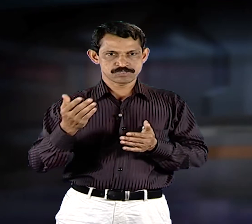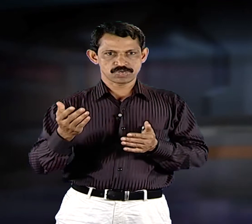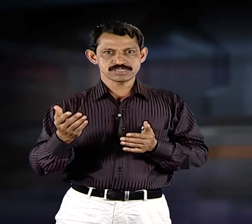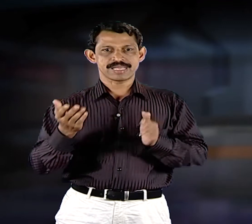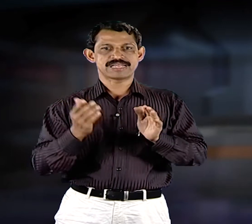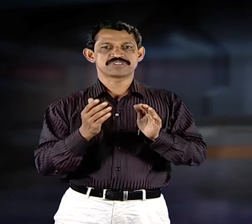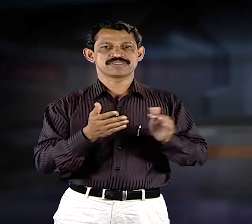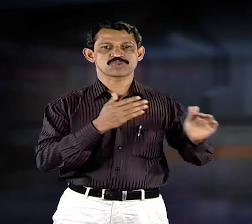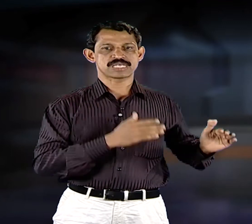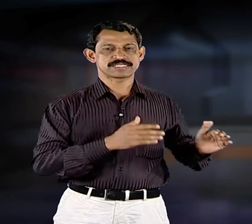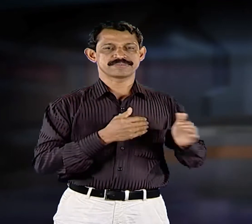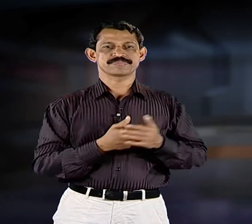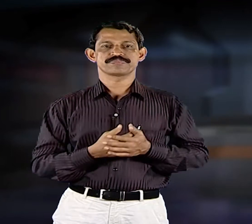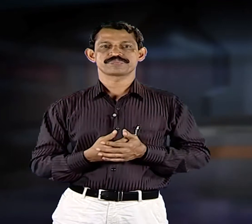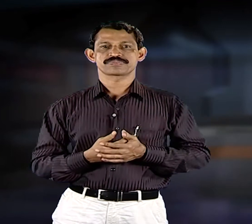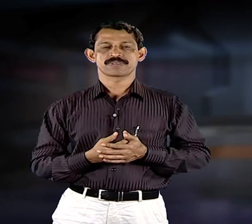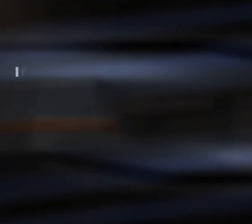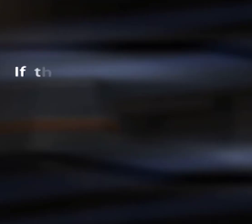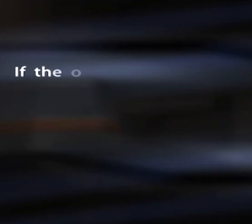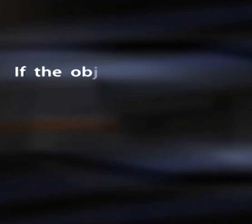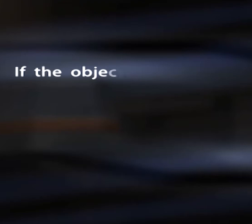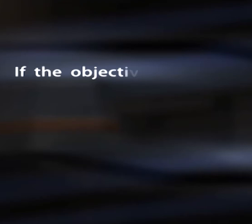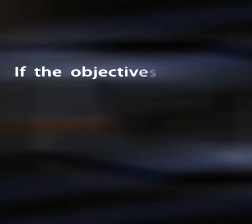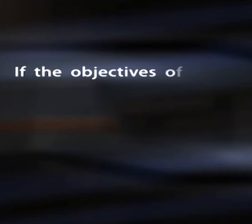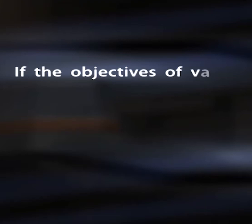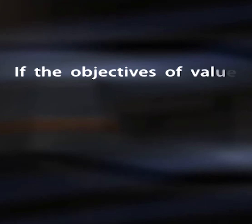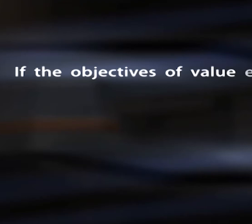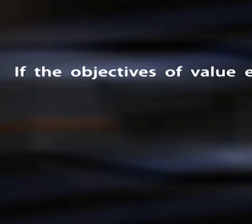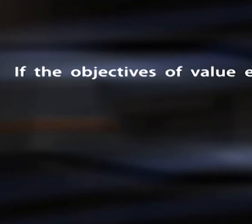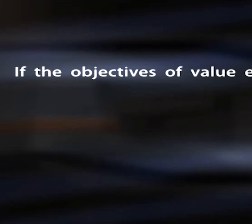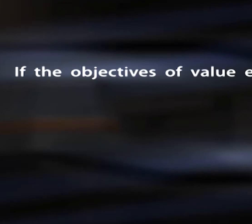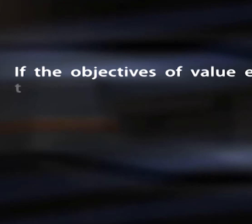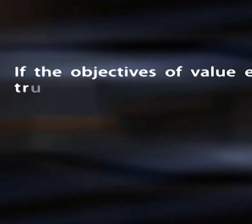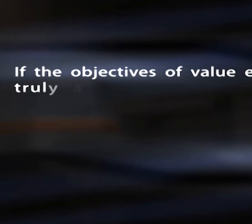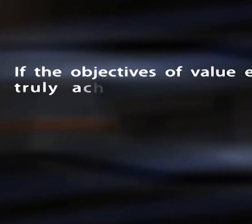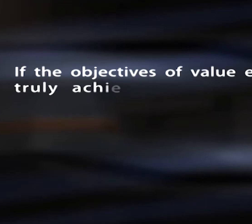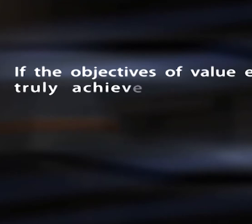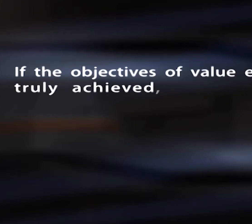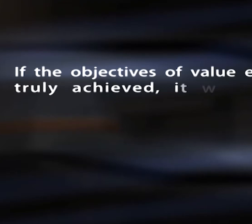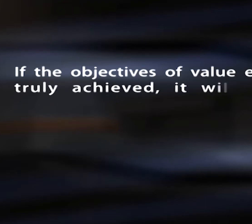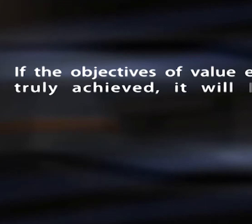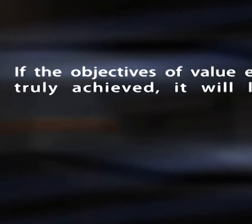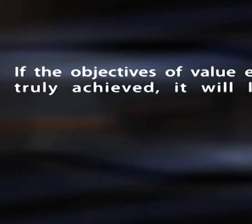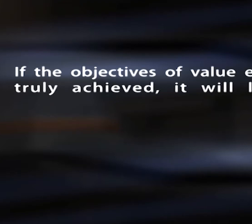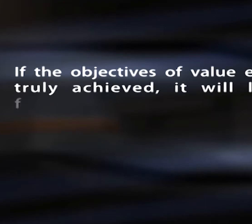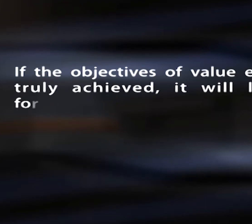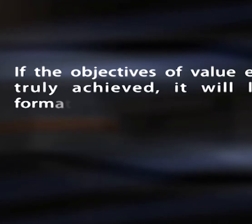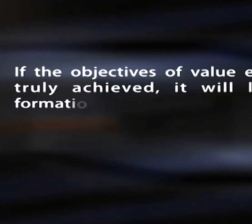individuals and within the society. If the objectives of value education are truly achieved, it will lead to the formation